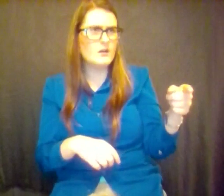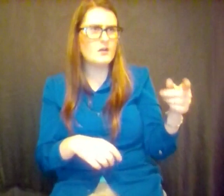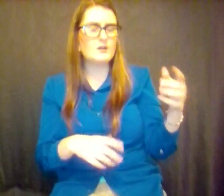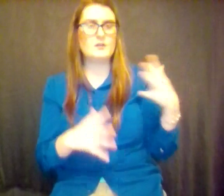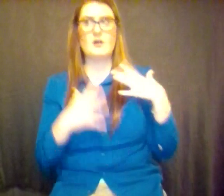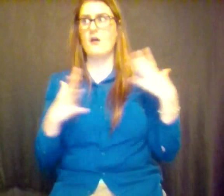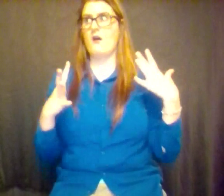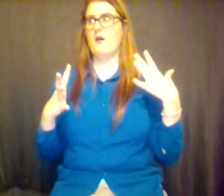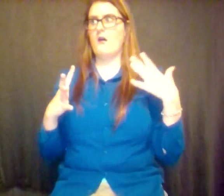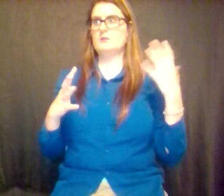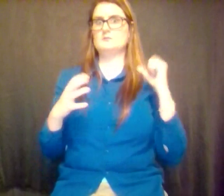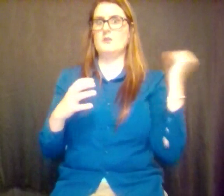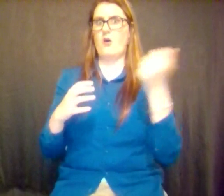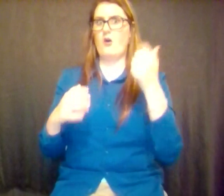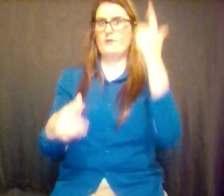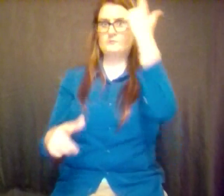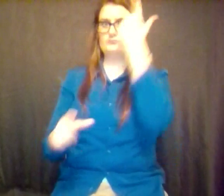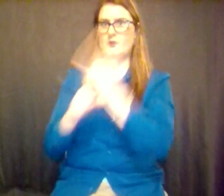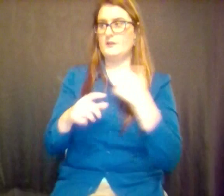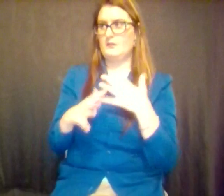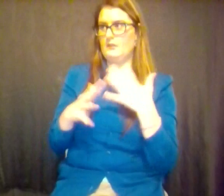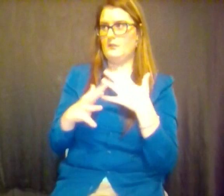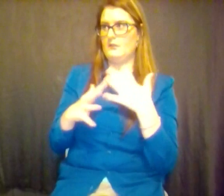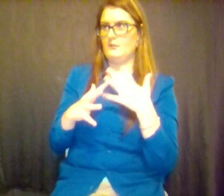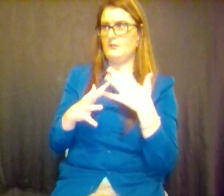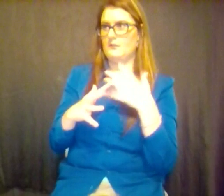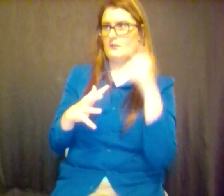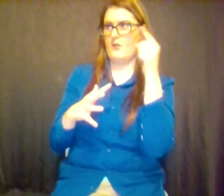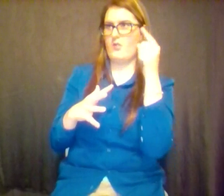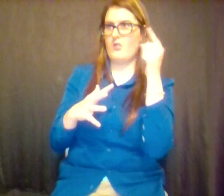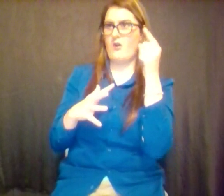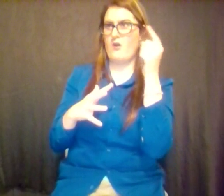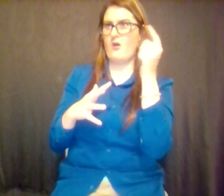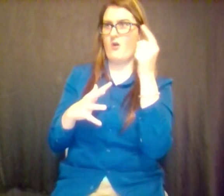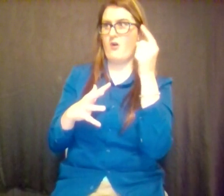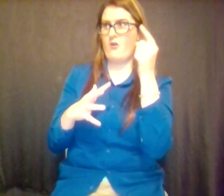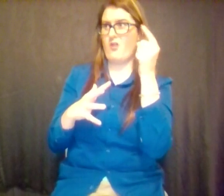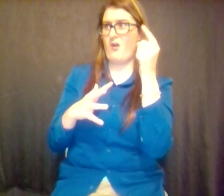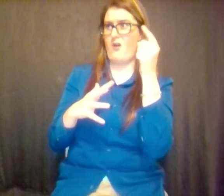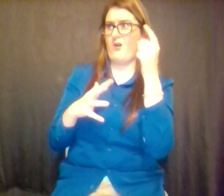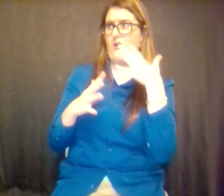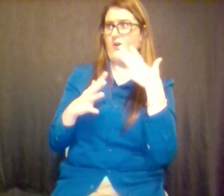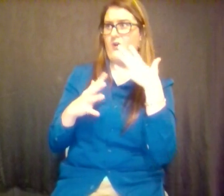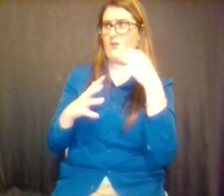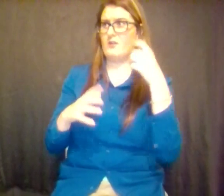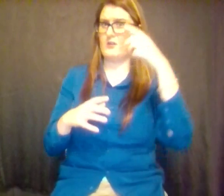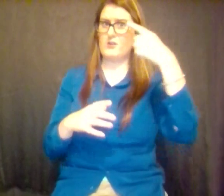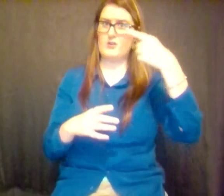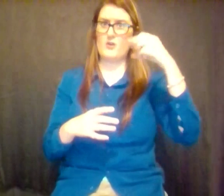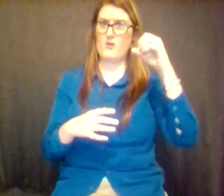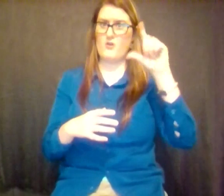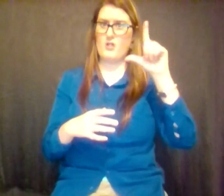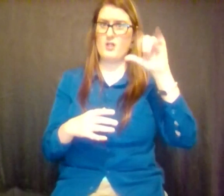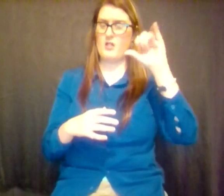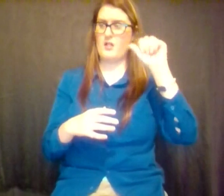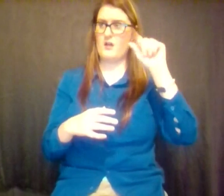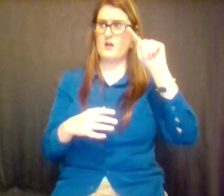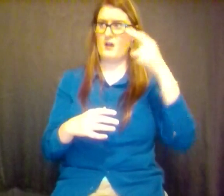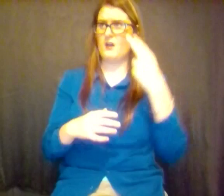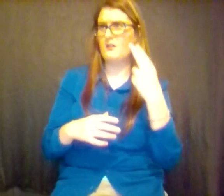"Goliath!" David looked where they were pointing, but all he could see were 2 hairy trees. "Wait a minute," thought